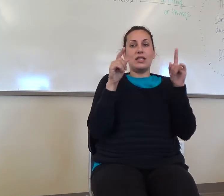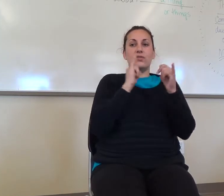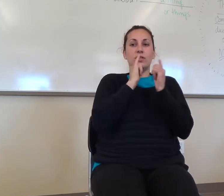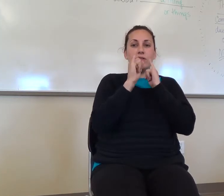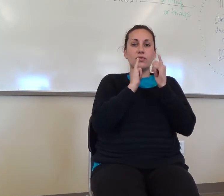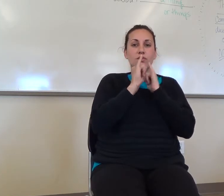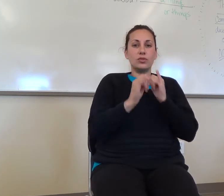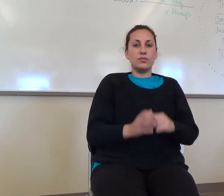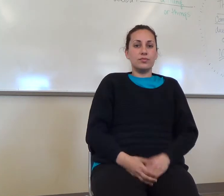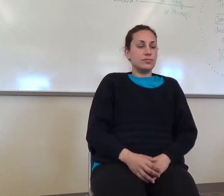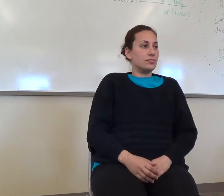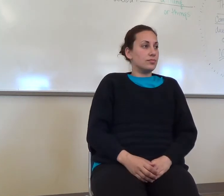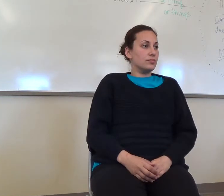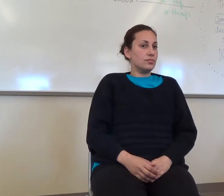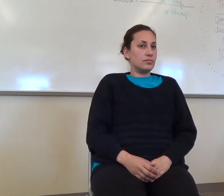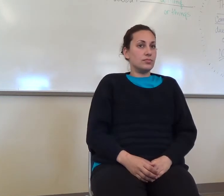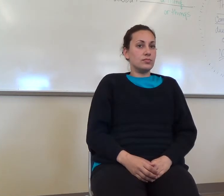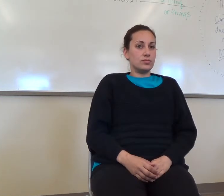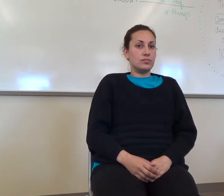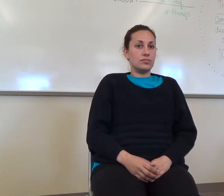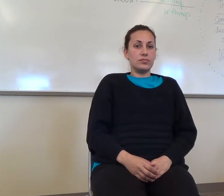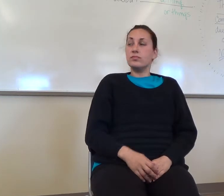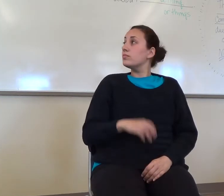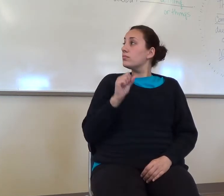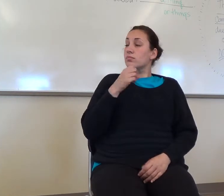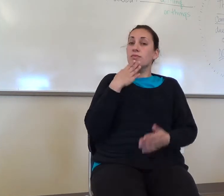Okay, so yeah, good interviews.